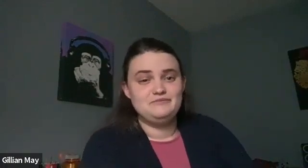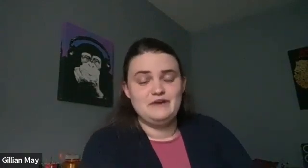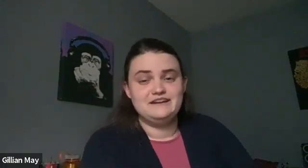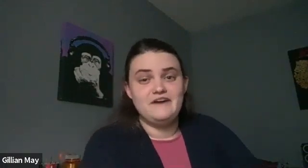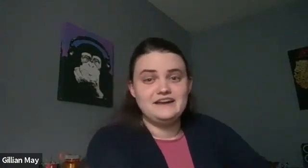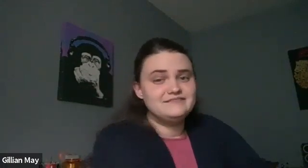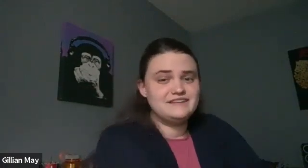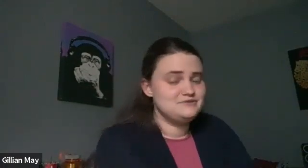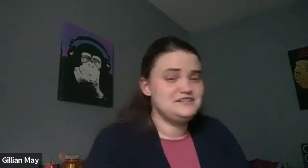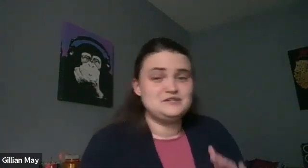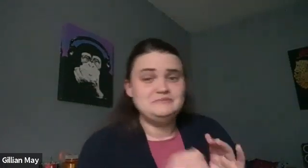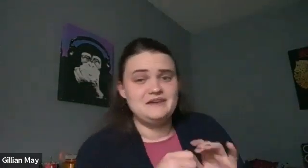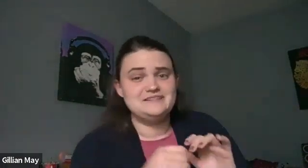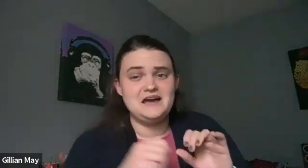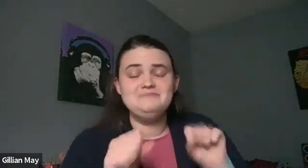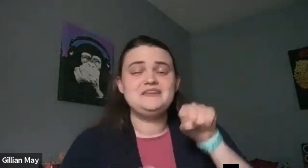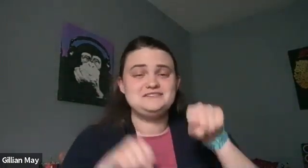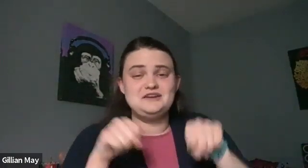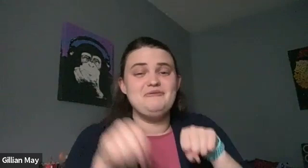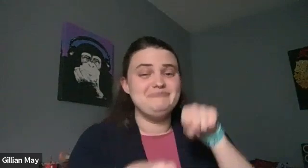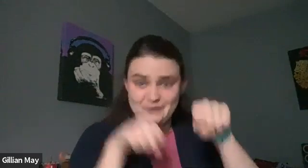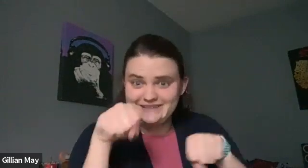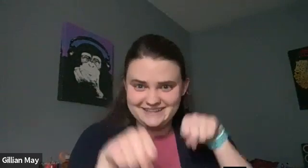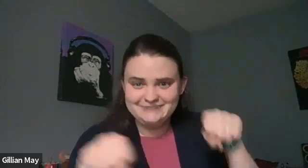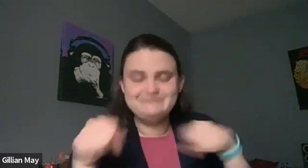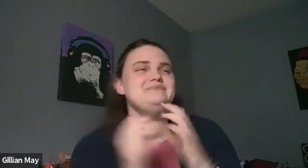ready to fight. That's what they do every time. So biking.